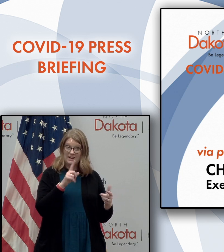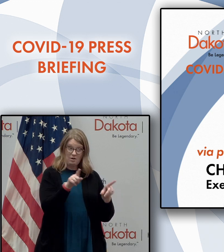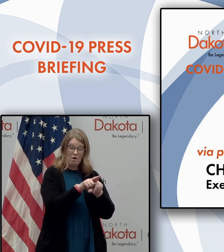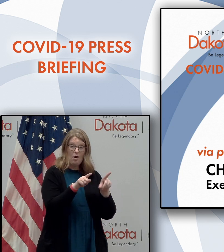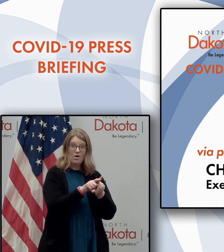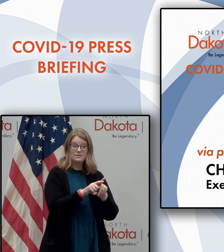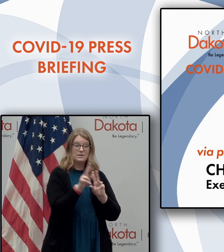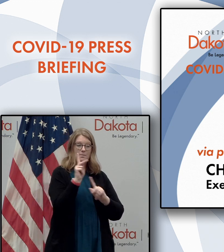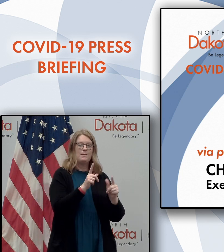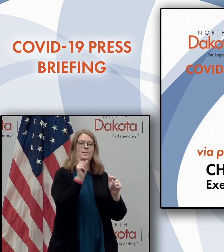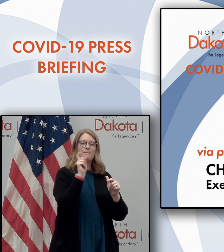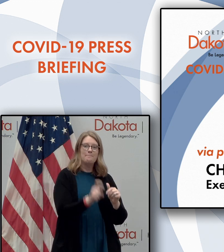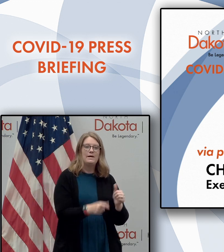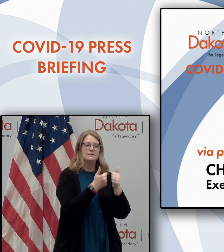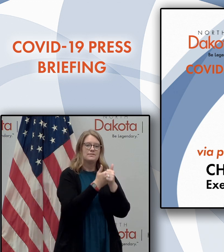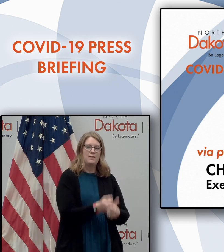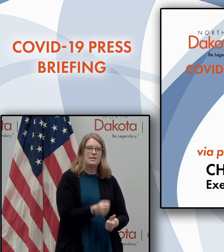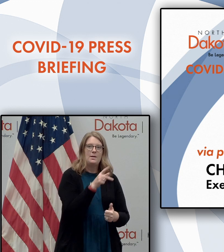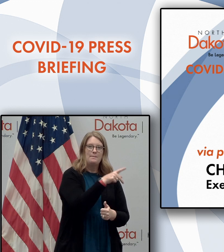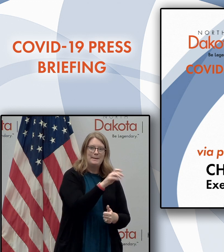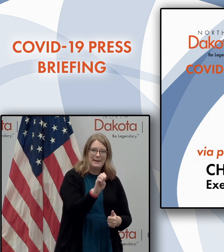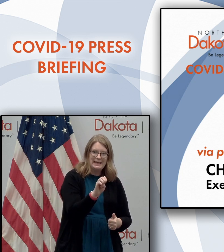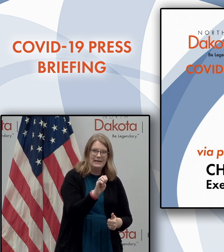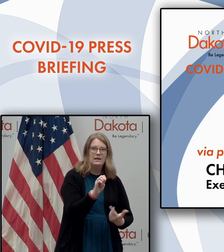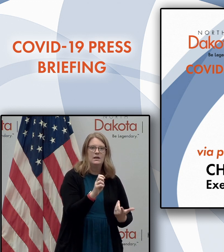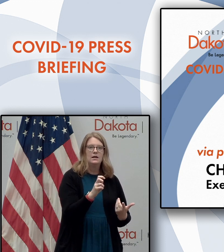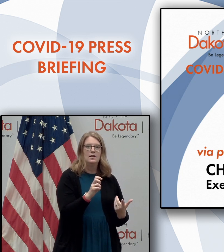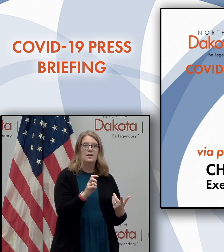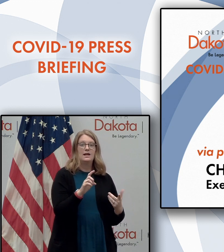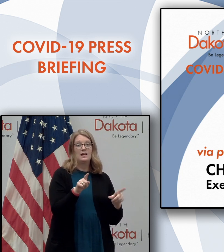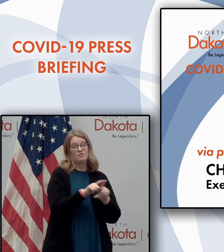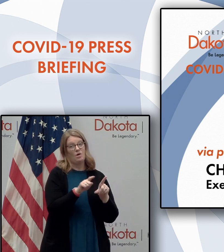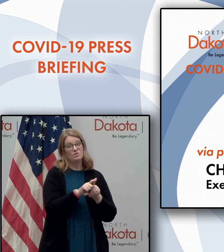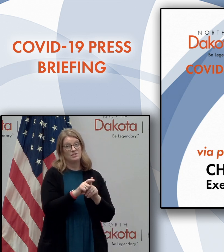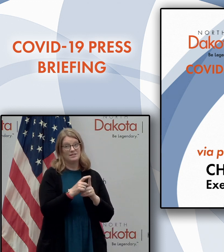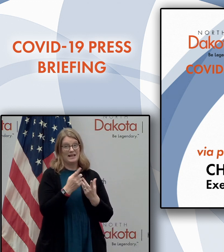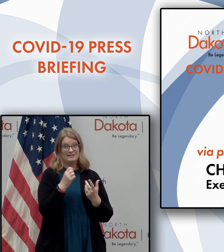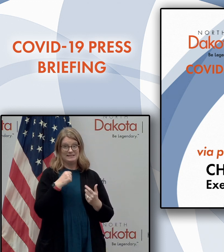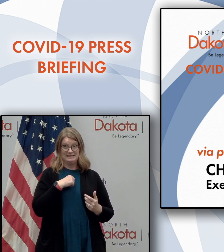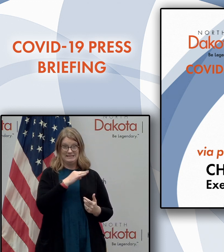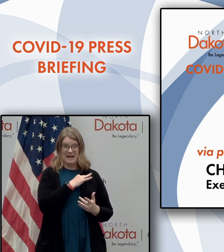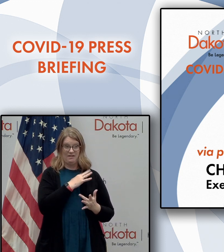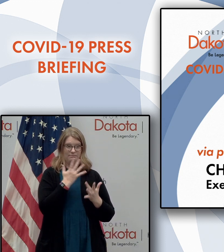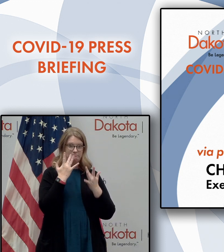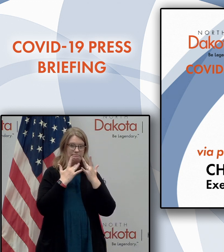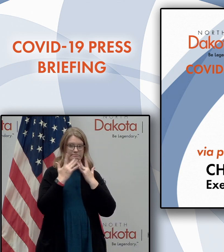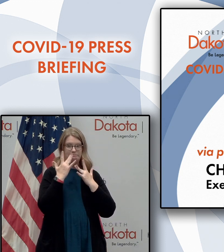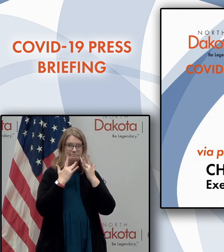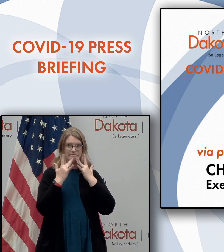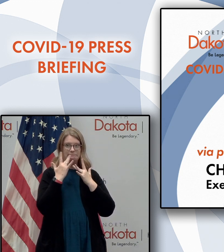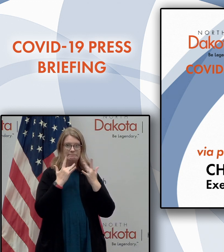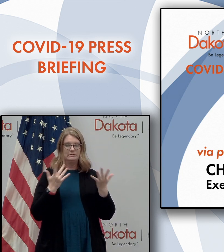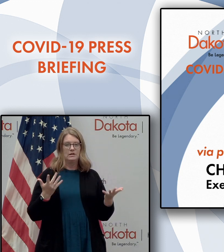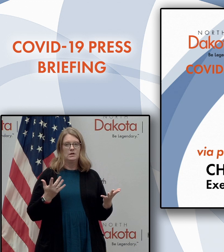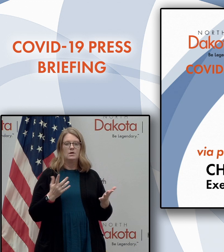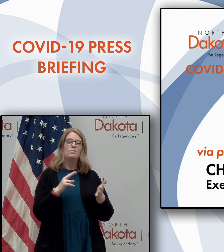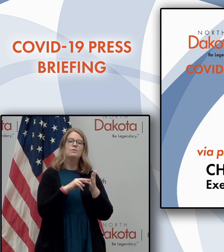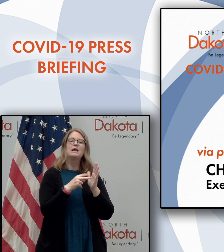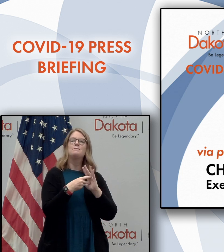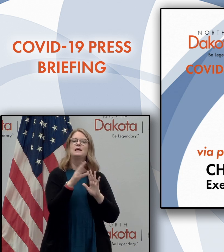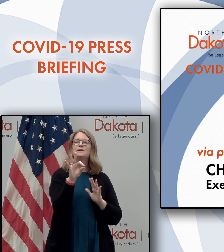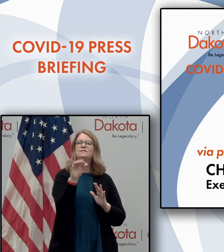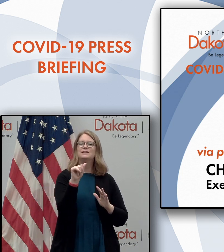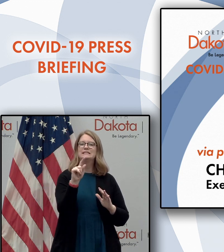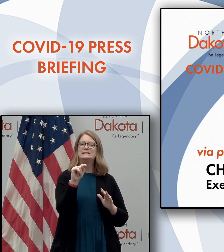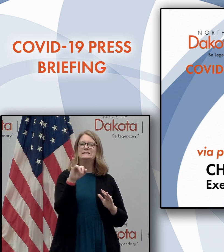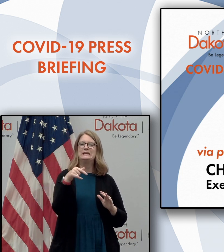long-term care facilities, and then recognizing that we're running out of staffing. So, you know, when I say fatigue in long-term